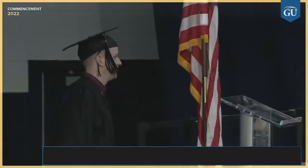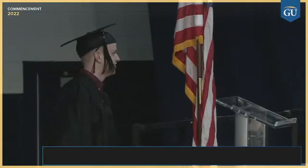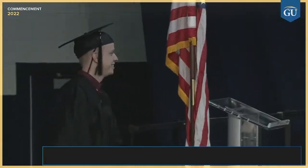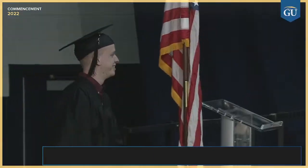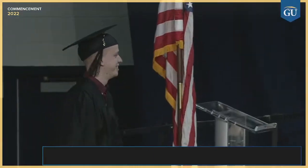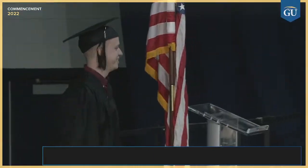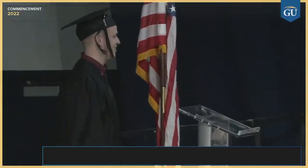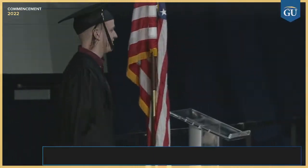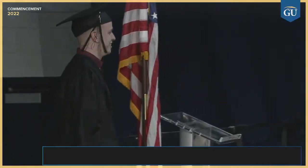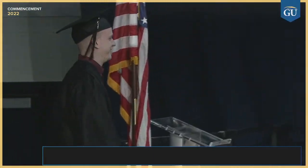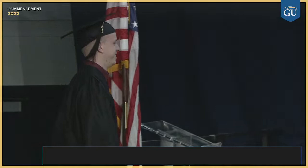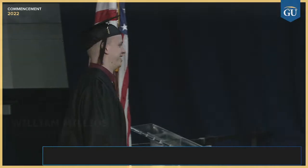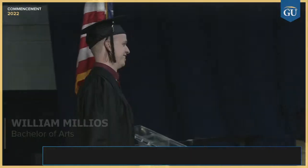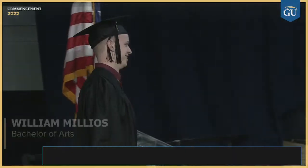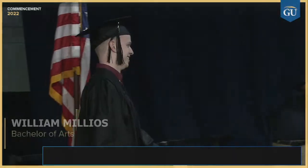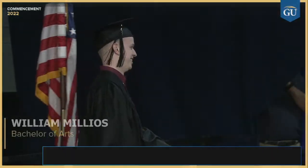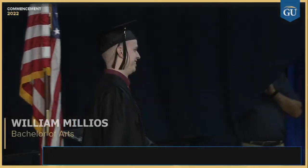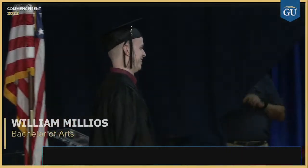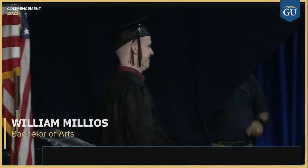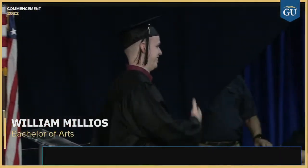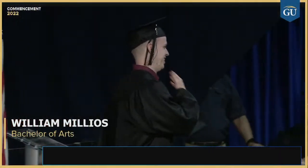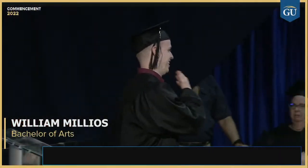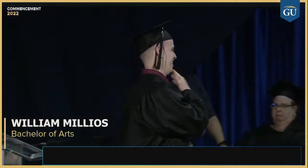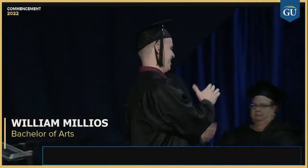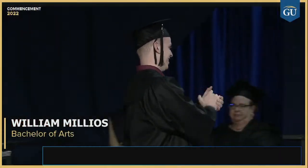William Milios, Bachelor of Arts.